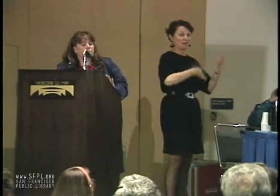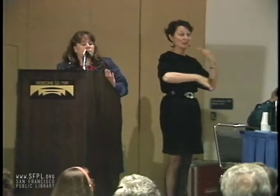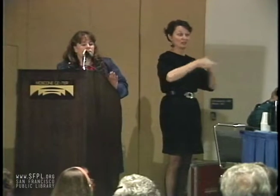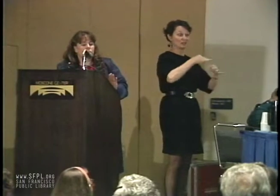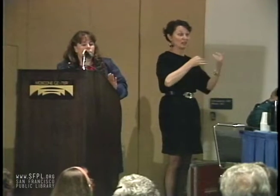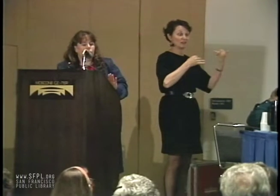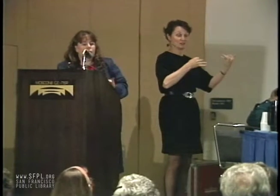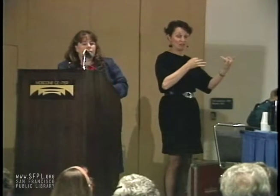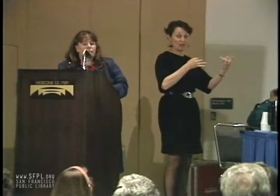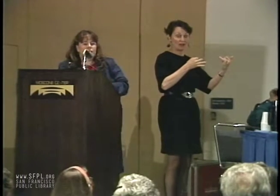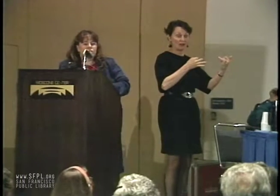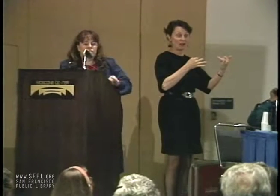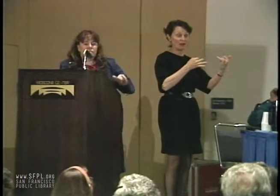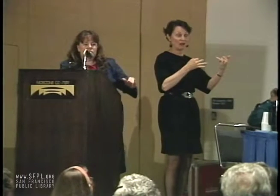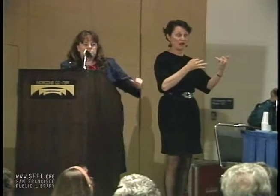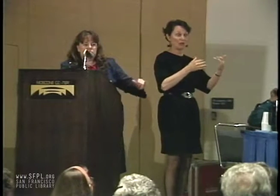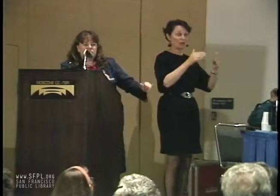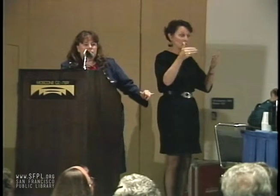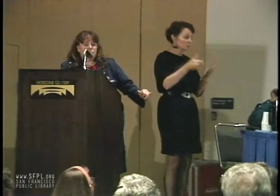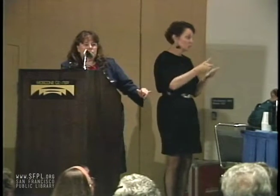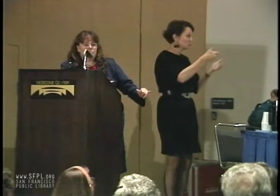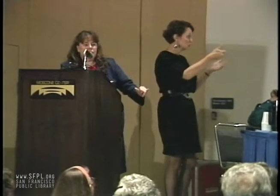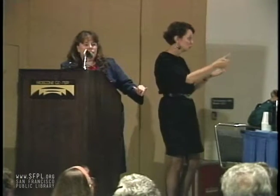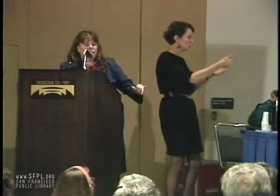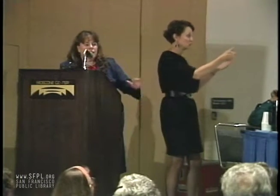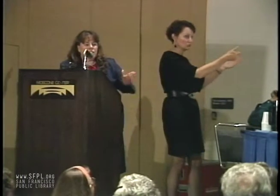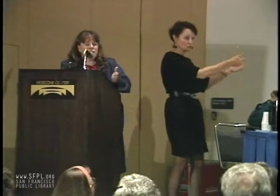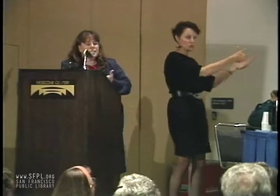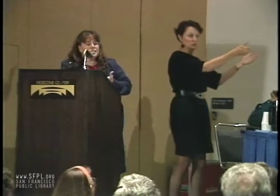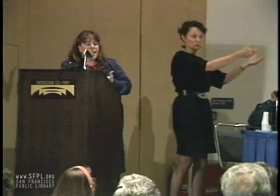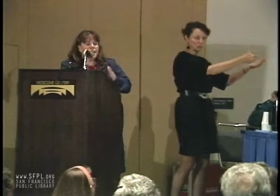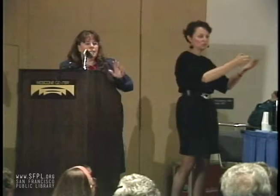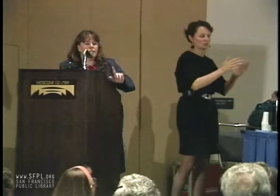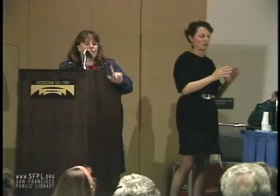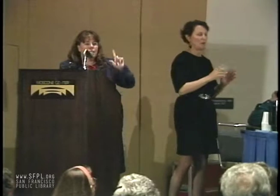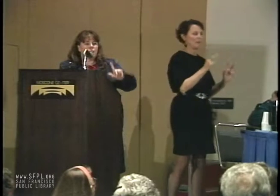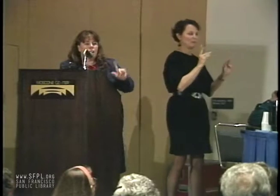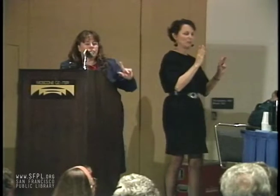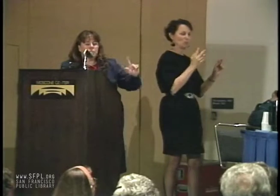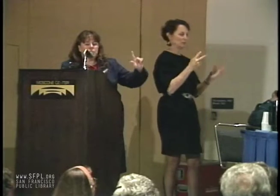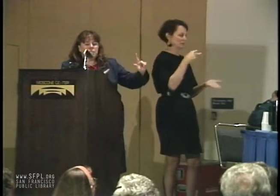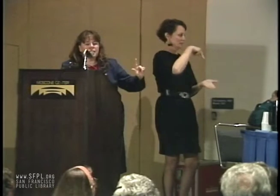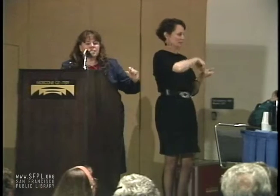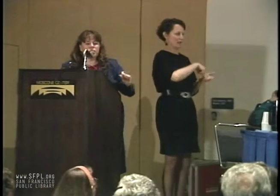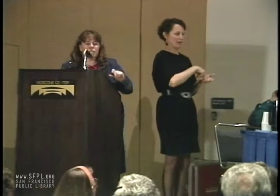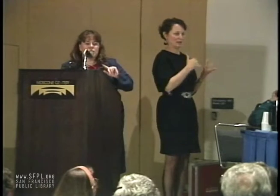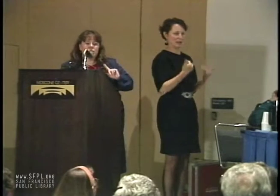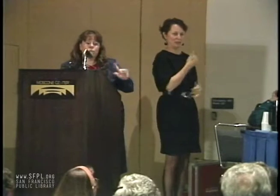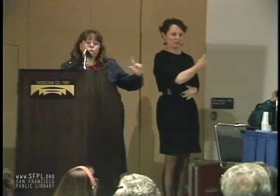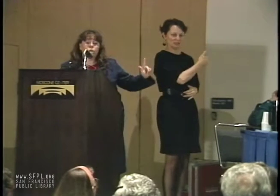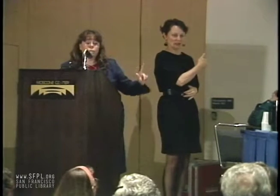to introduce each person in between, they're going to stand and talk from their places. So I'll tell you who you will